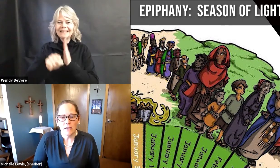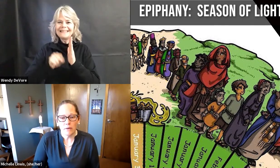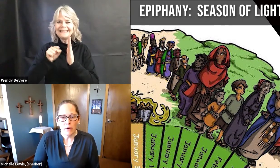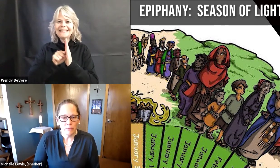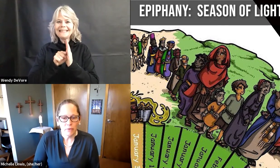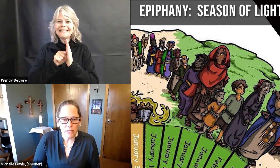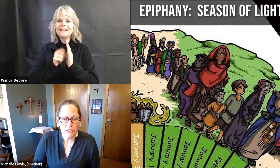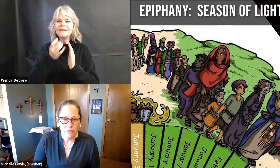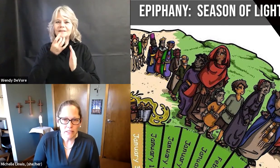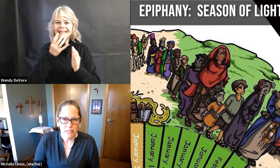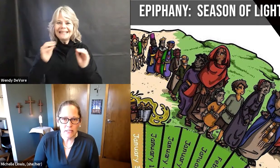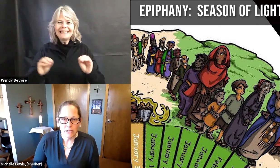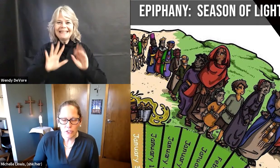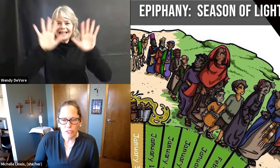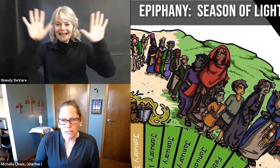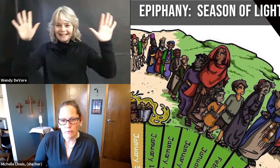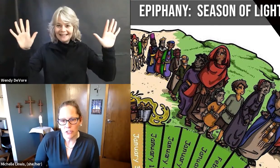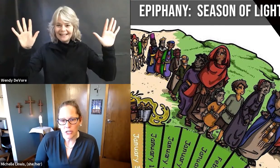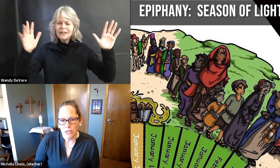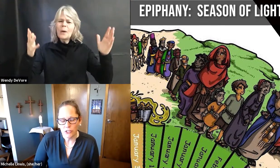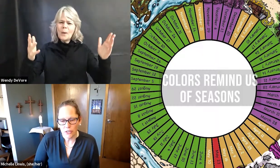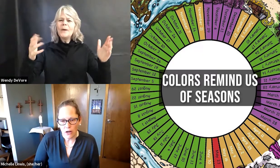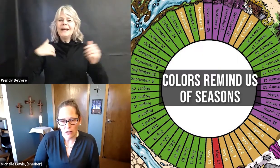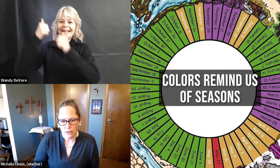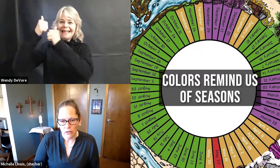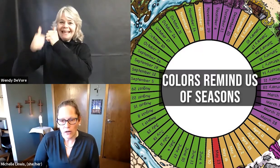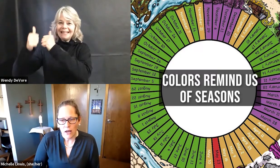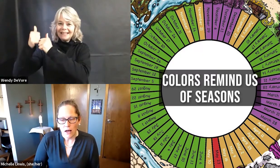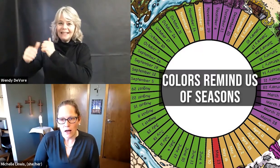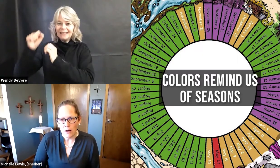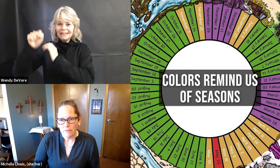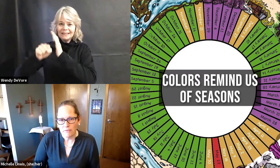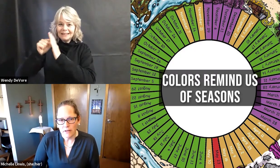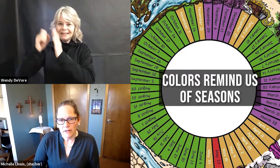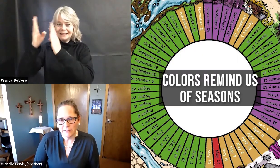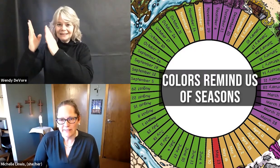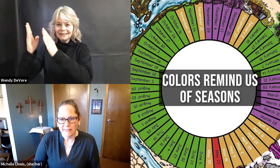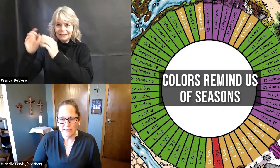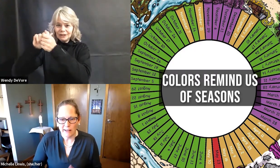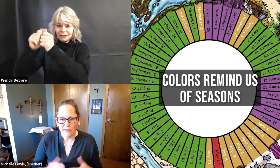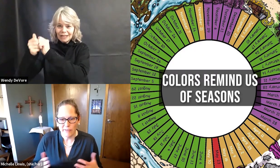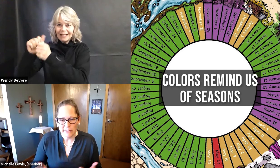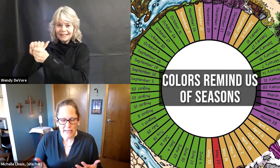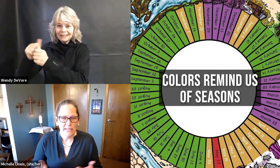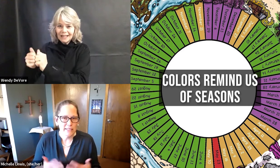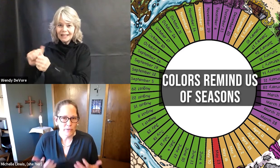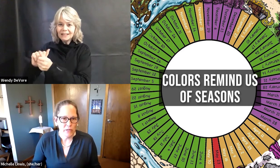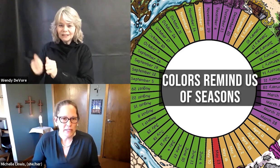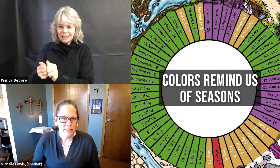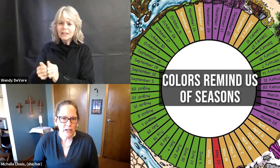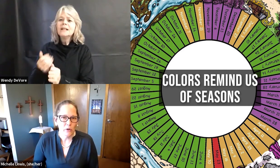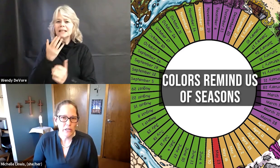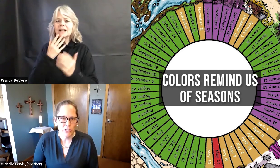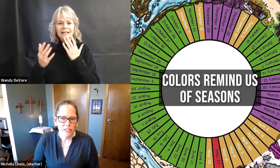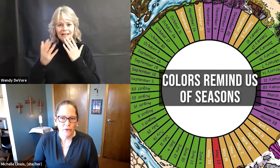And with each of these seasons, I should say, we change the color of the days and the